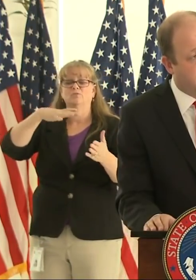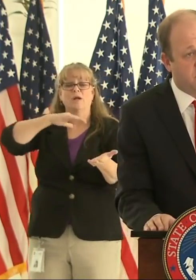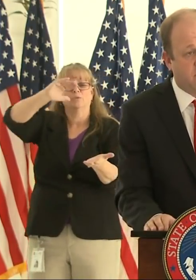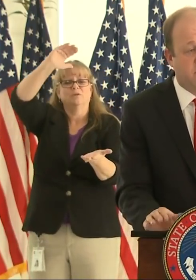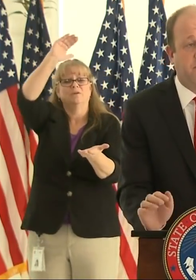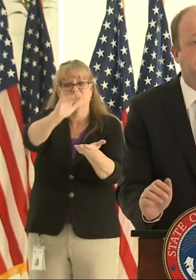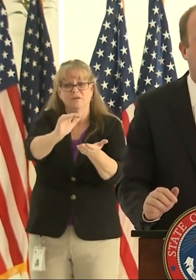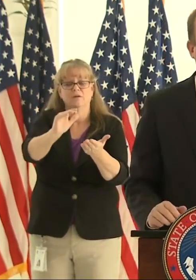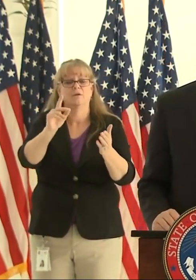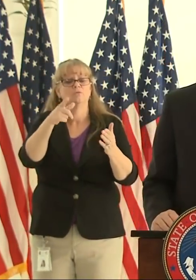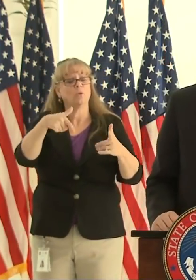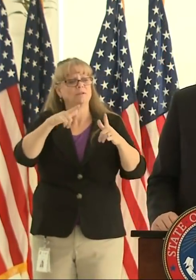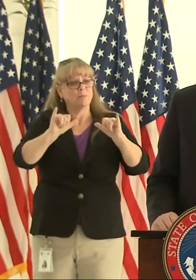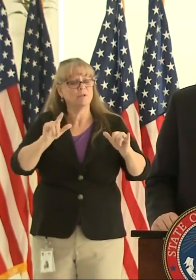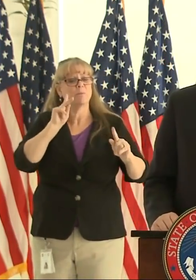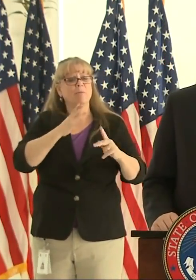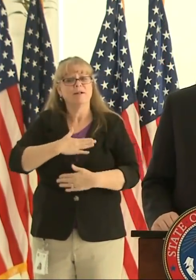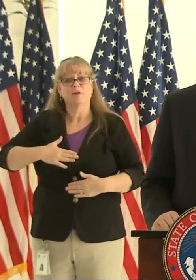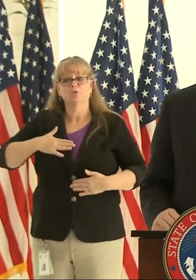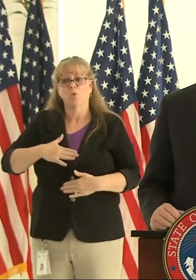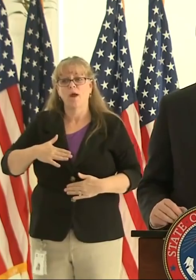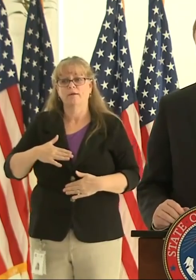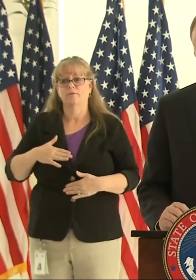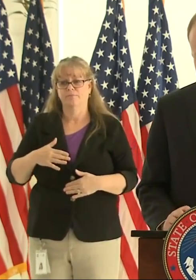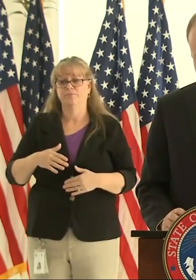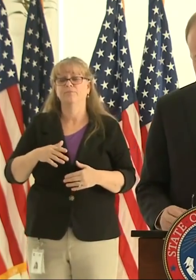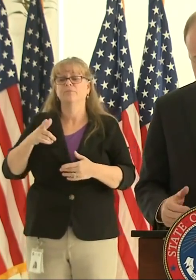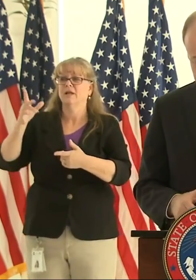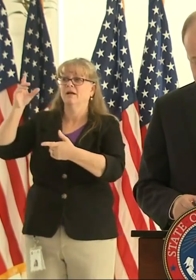benefits from the federal government. We'll take one more from the phone. One more from the phone?